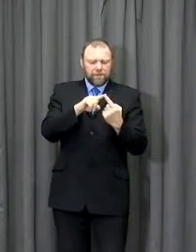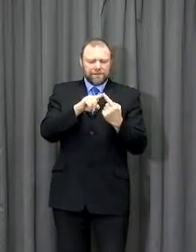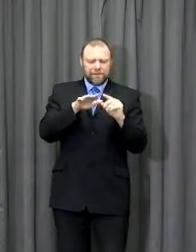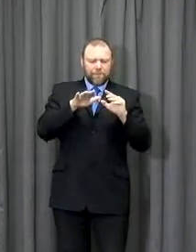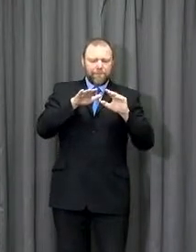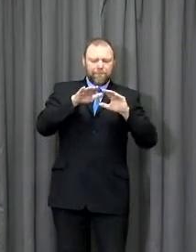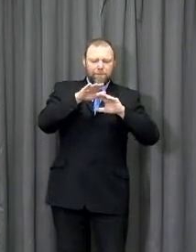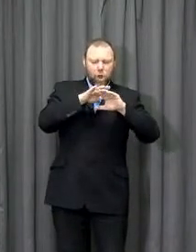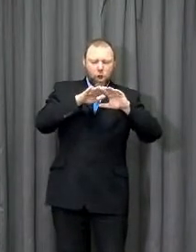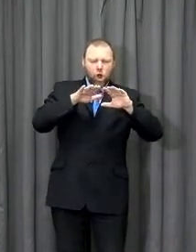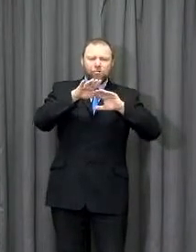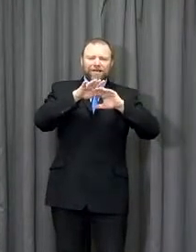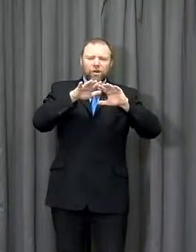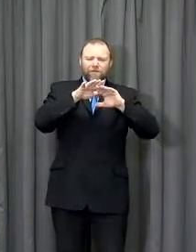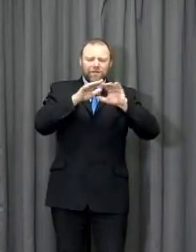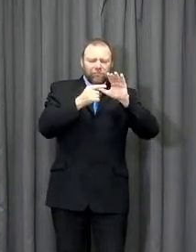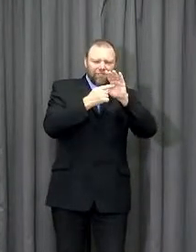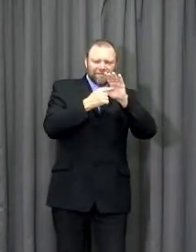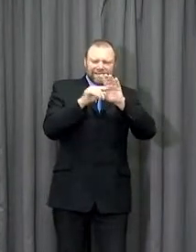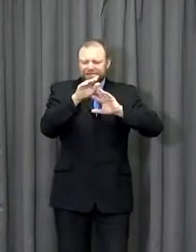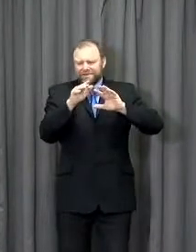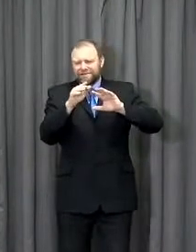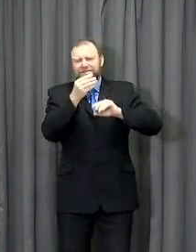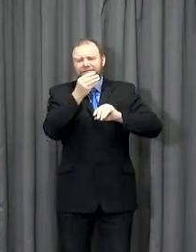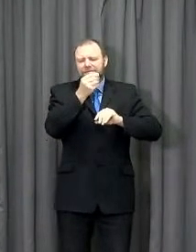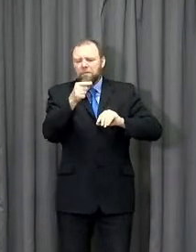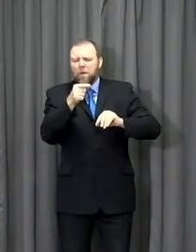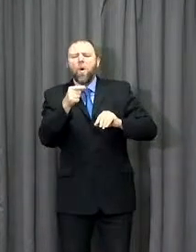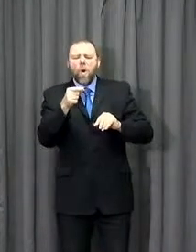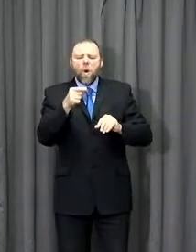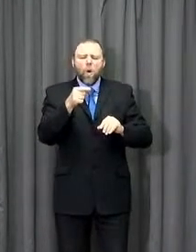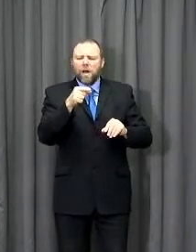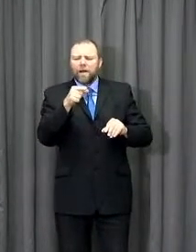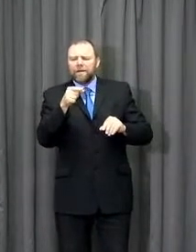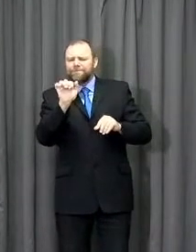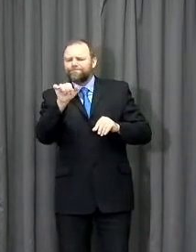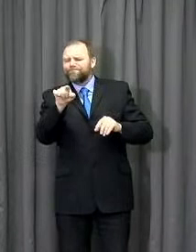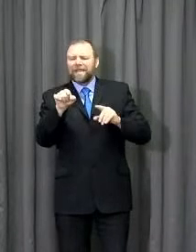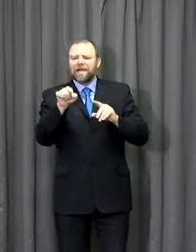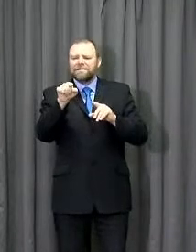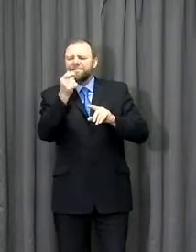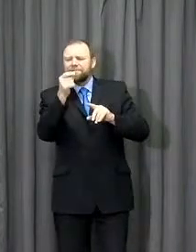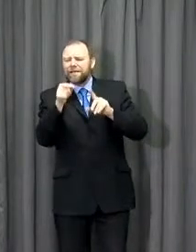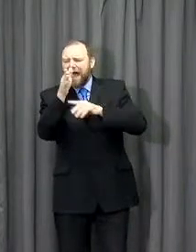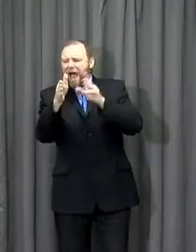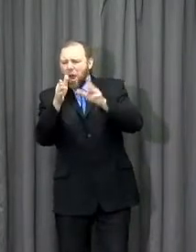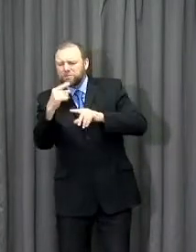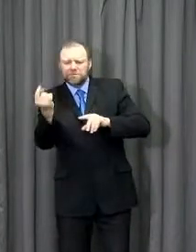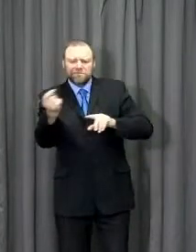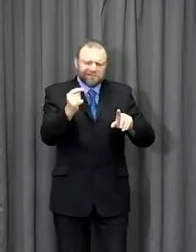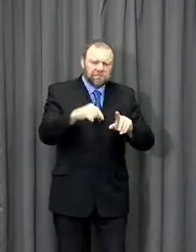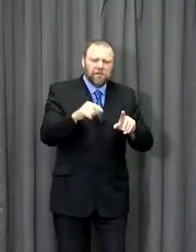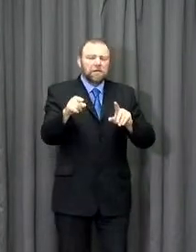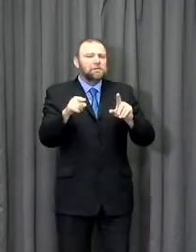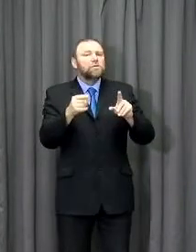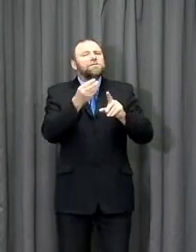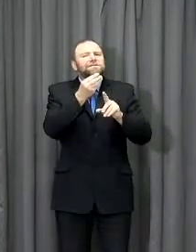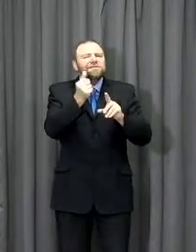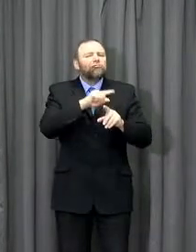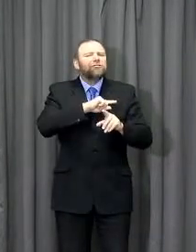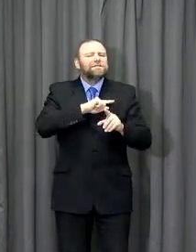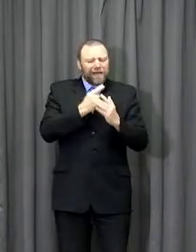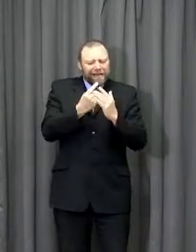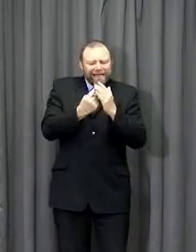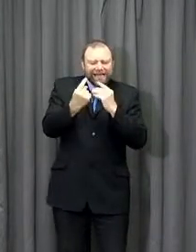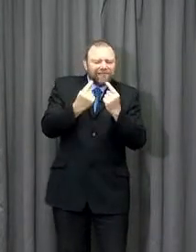the boundaries, and there are always kind of specific cases that can be brought in, you know, to and specific reasons why an